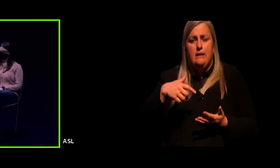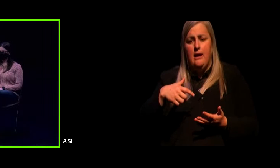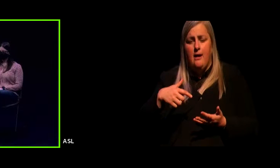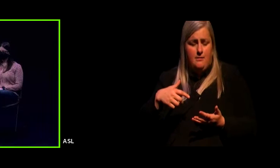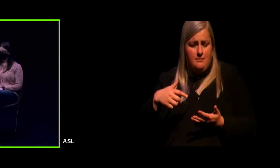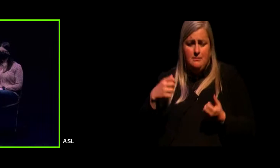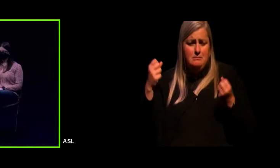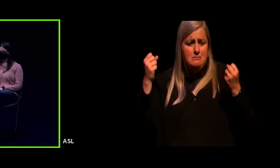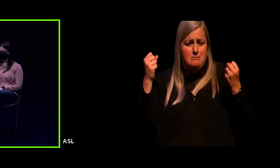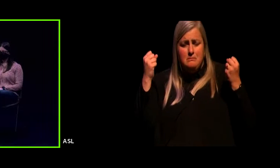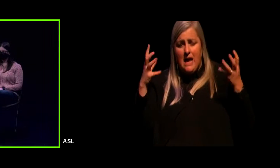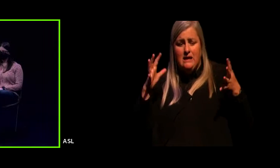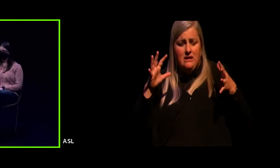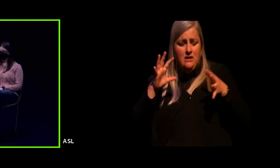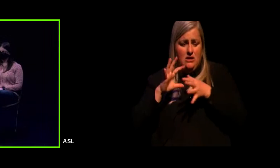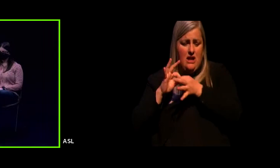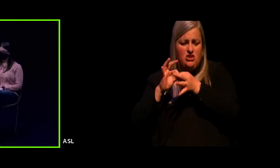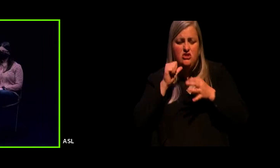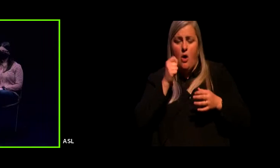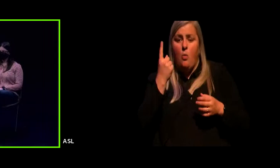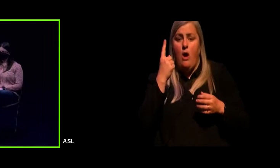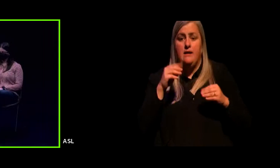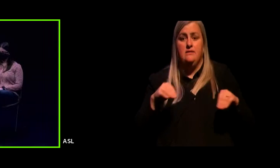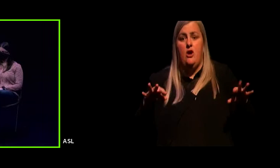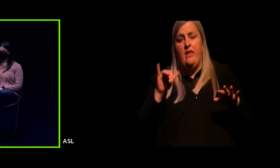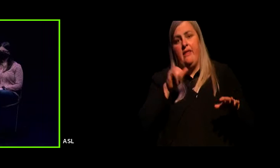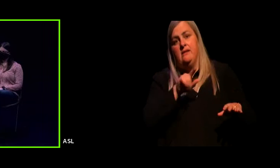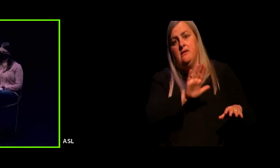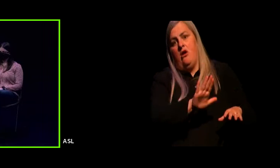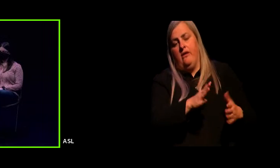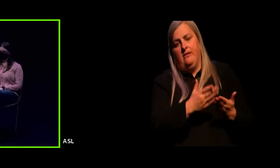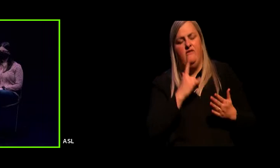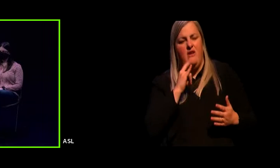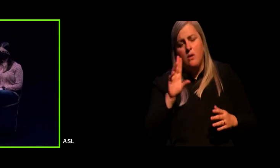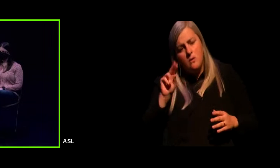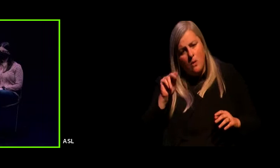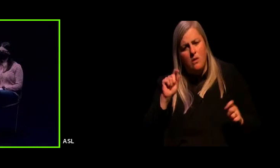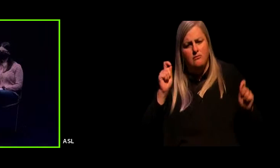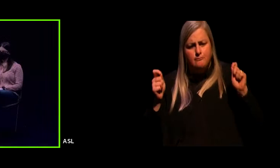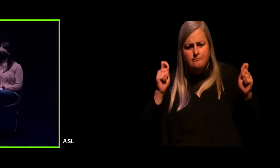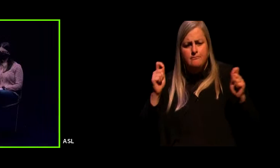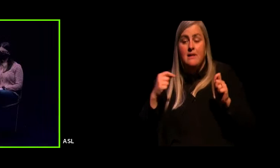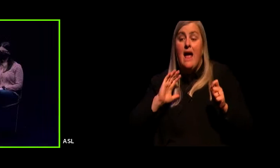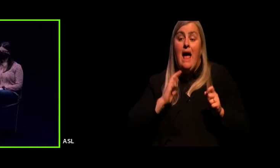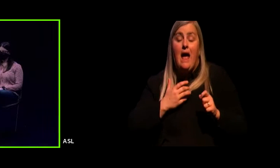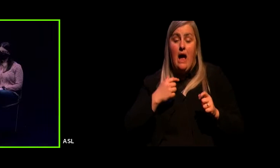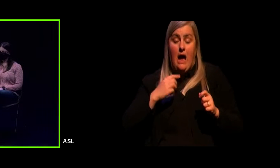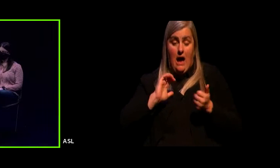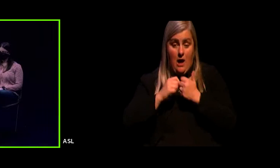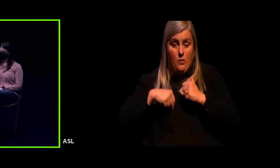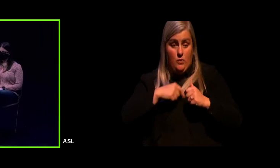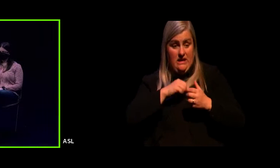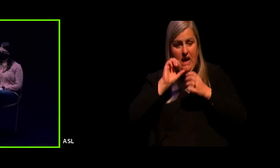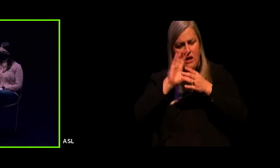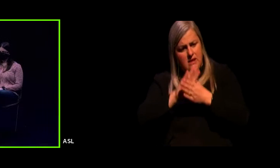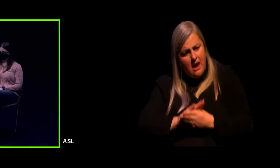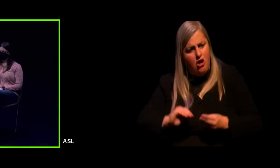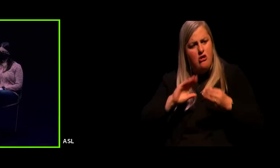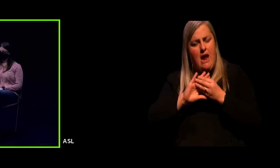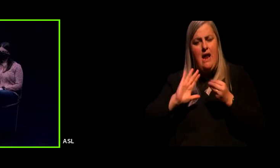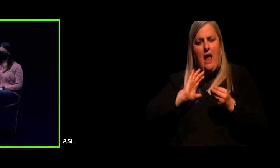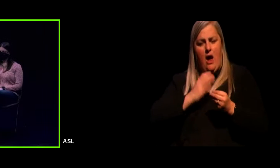There's many nations who have connections. So let's bring those nations together to say, how do we narrate our history of this place and make sure we share it?